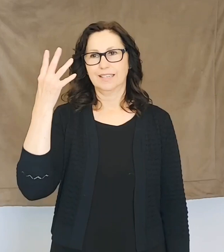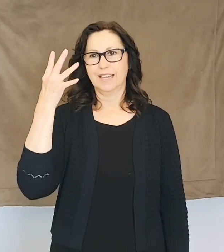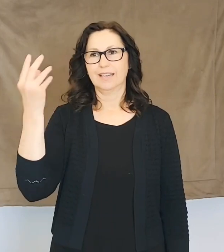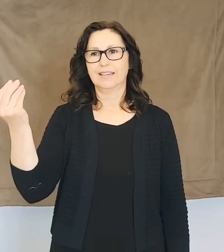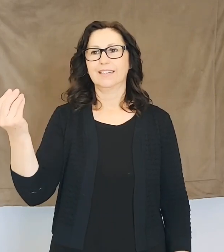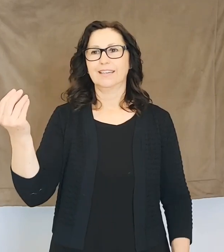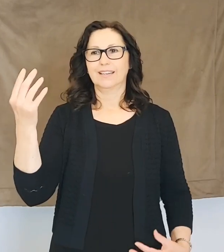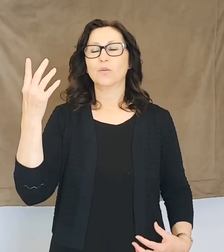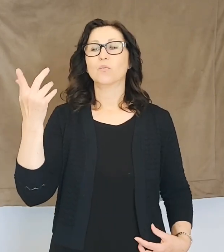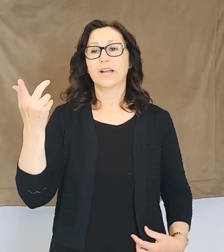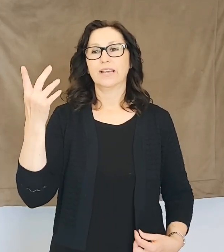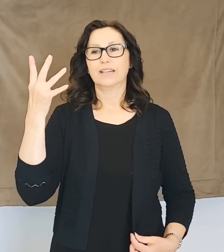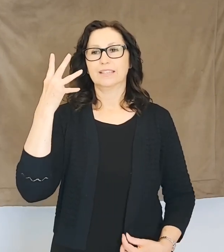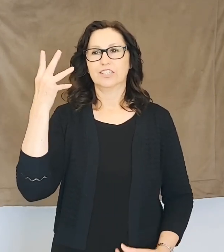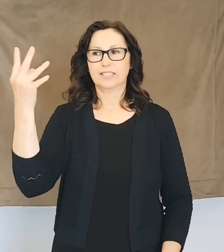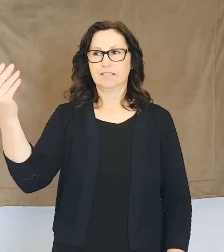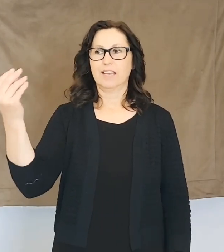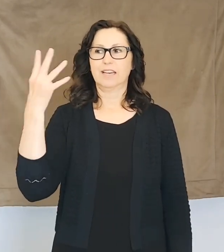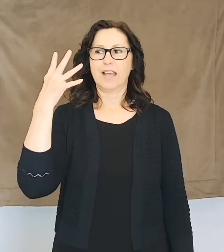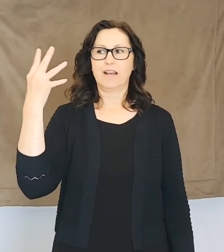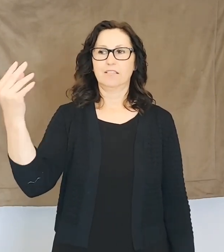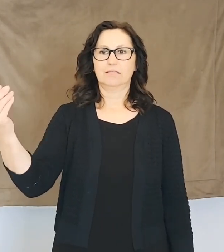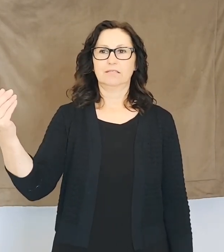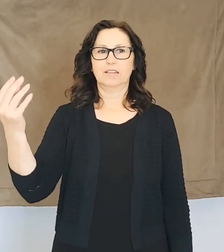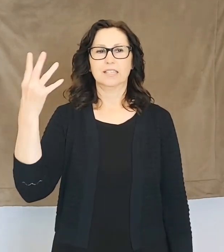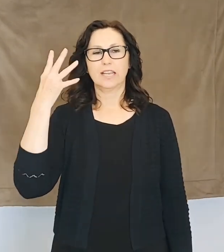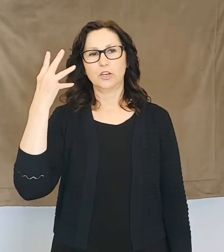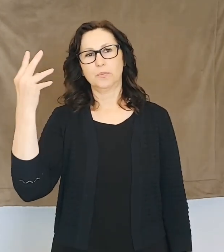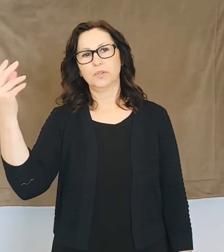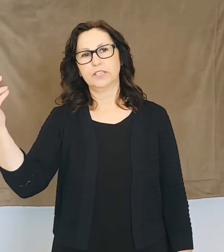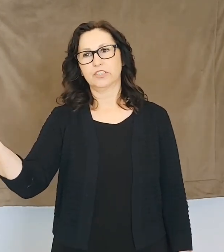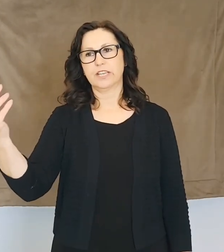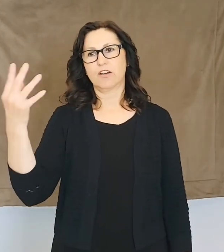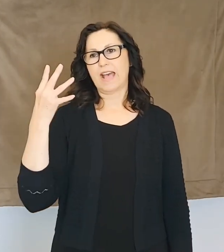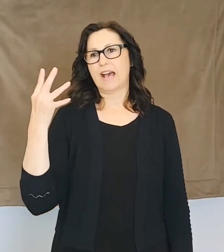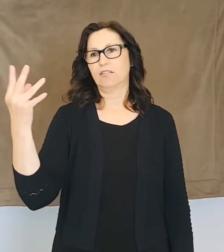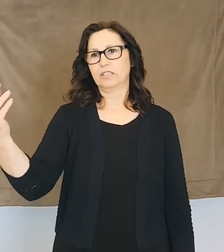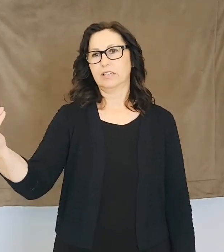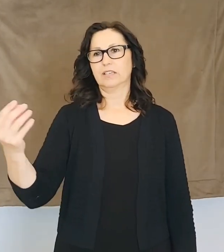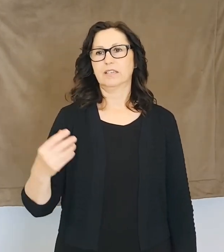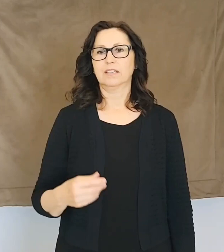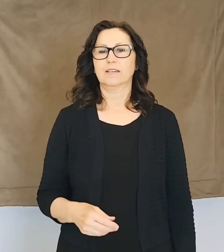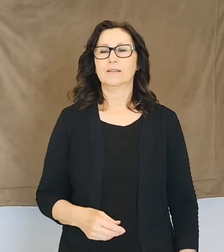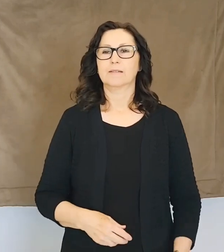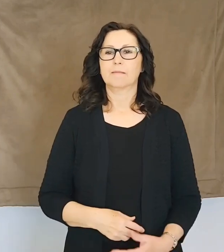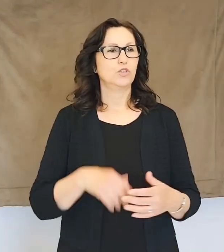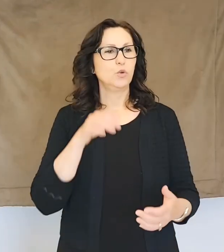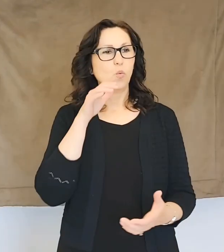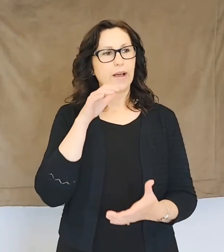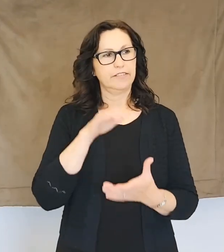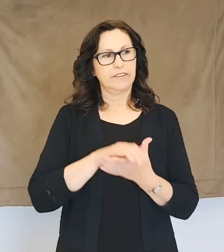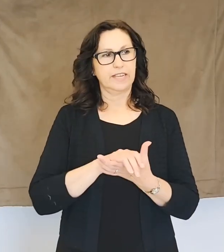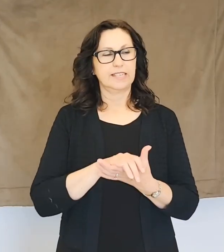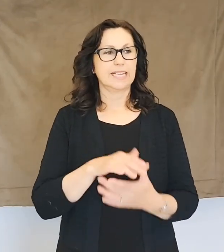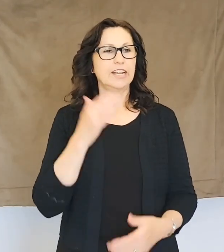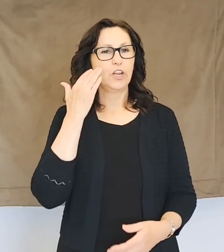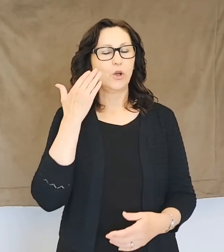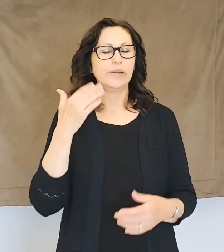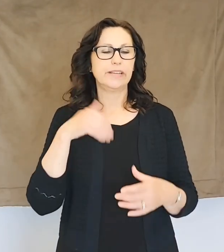Yeah, right. Just kind of out. Okay. It's like you're pulling yourself out. So do wife like this. I know in